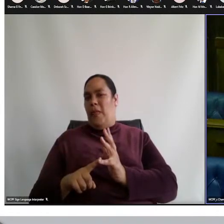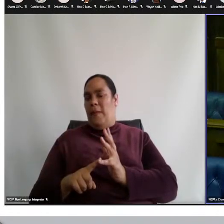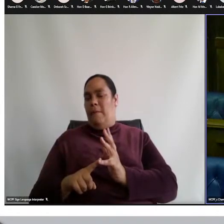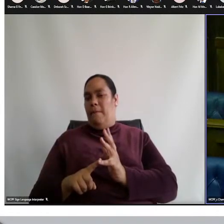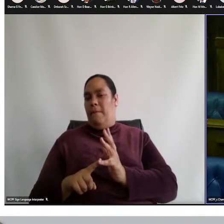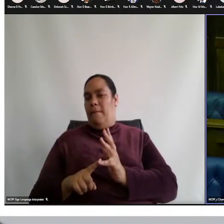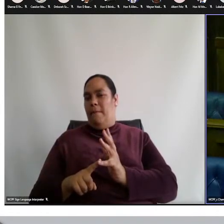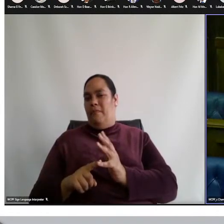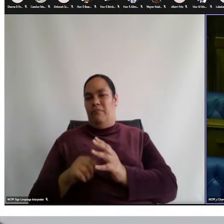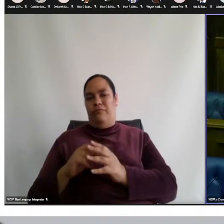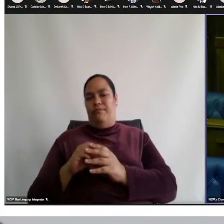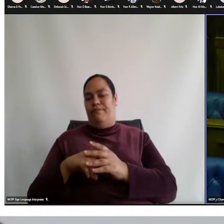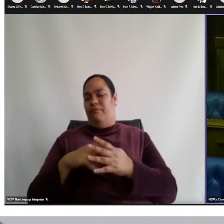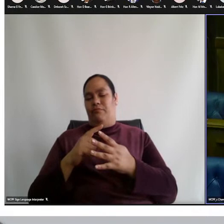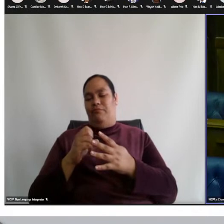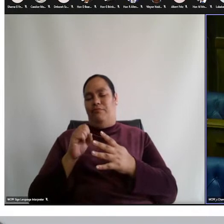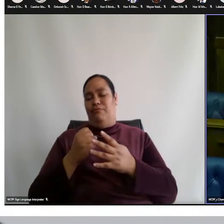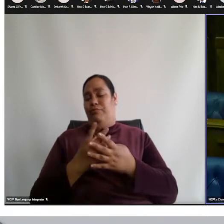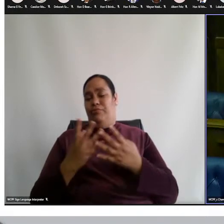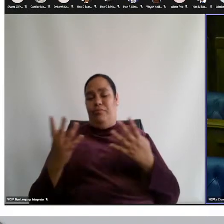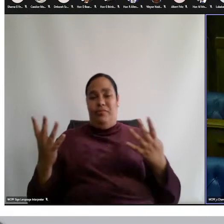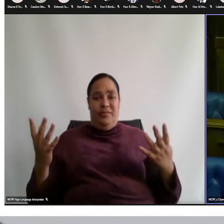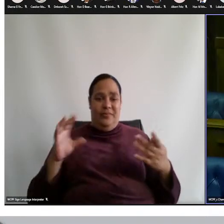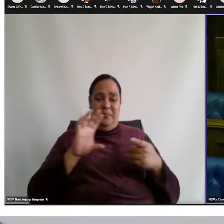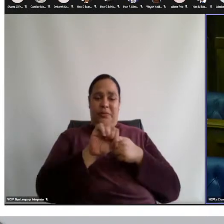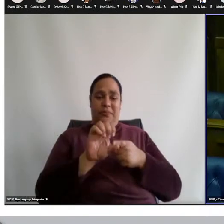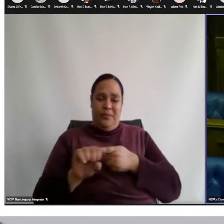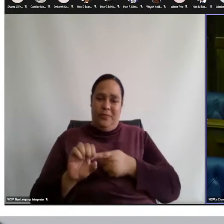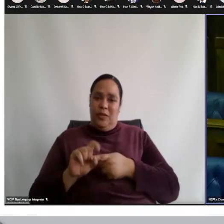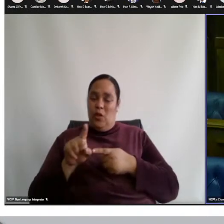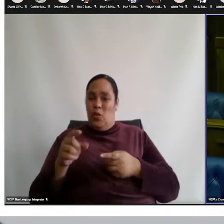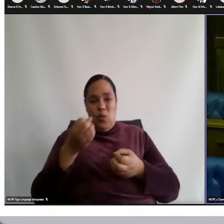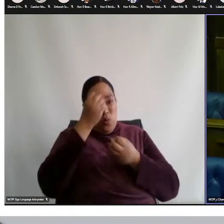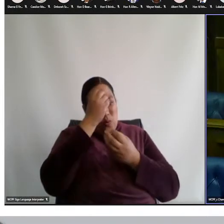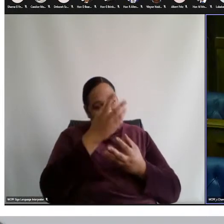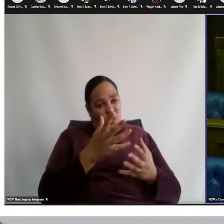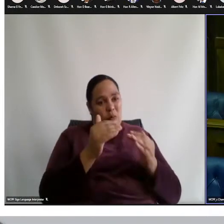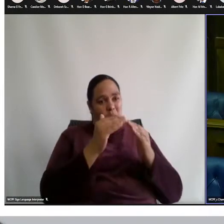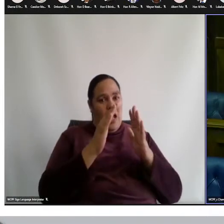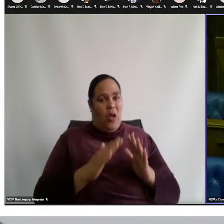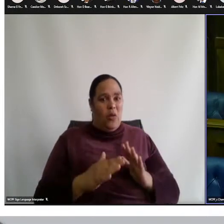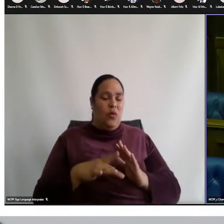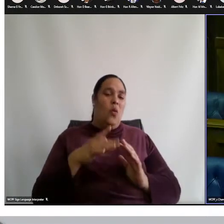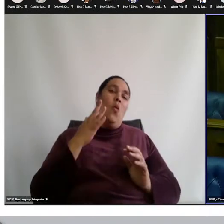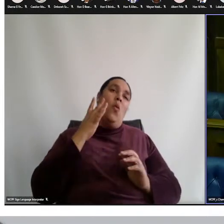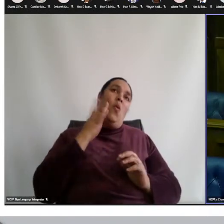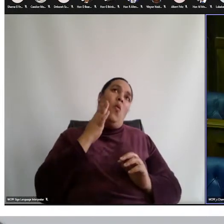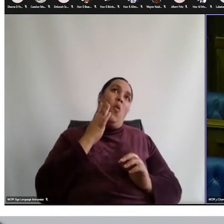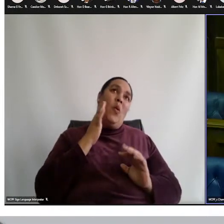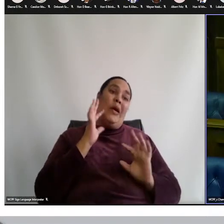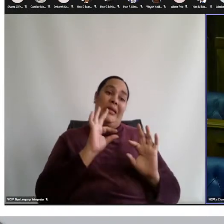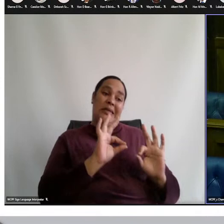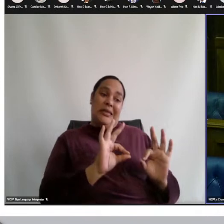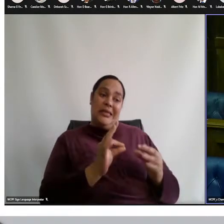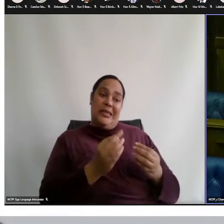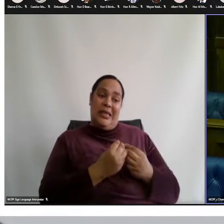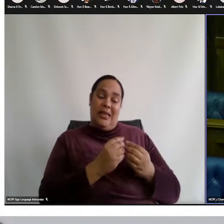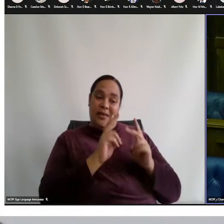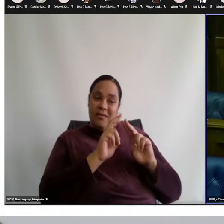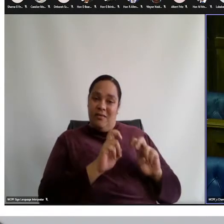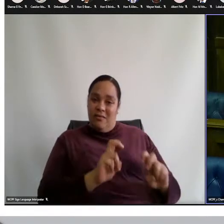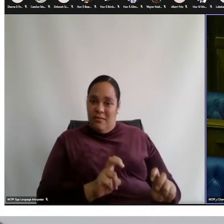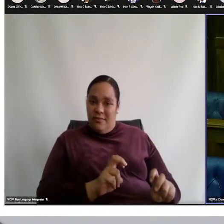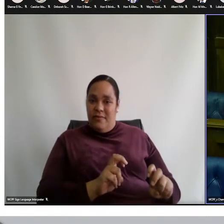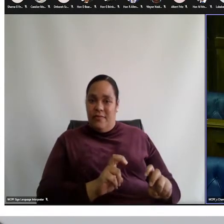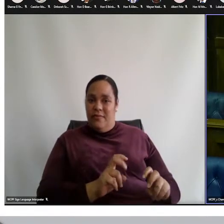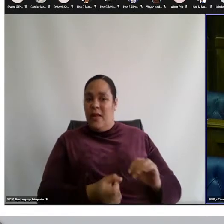and many findings, you do not inform this House as to when those interim investigations